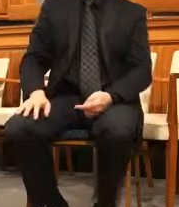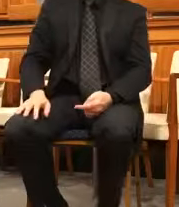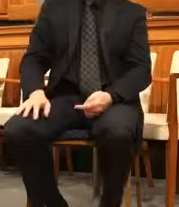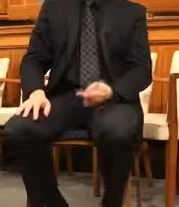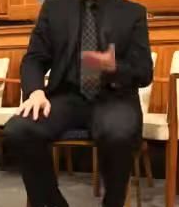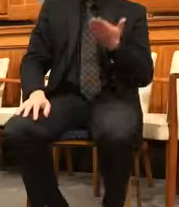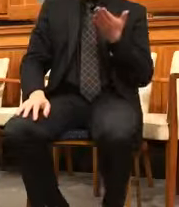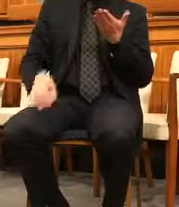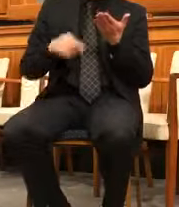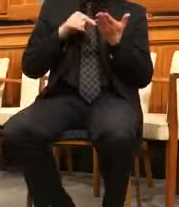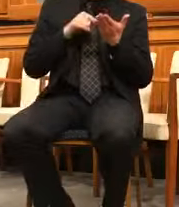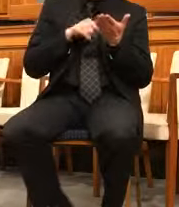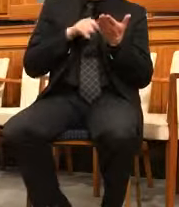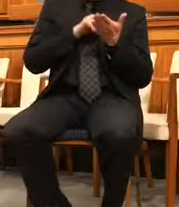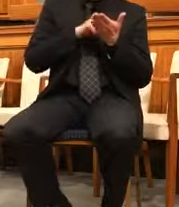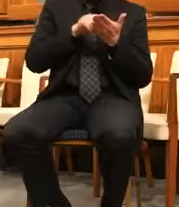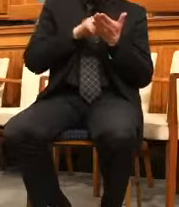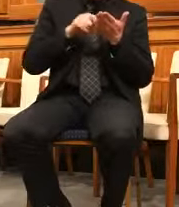work of Christ.